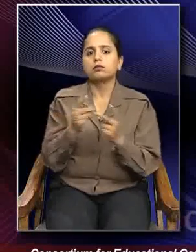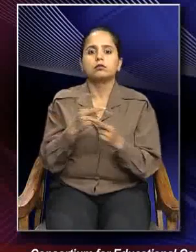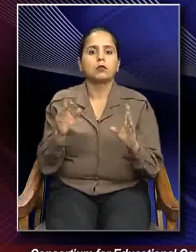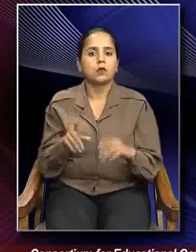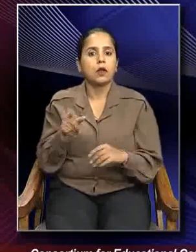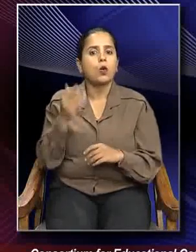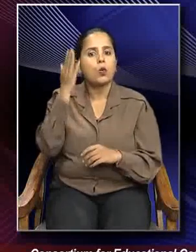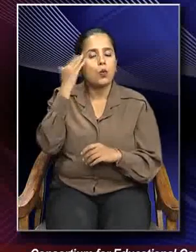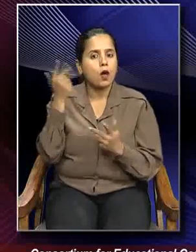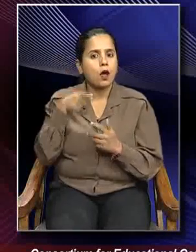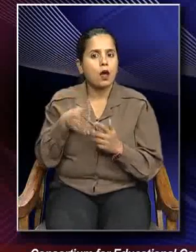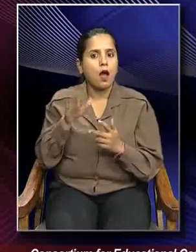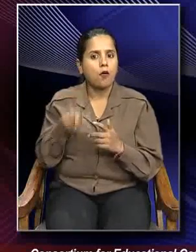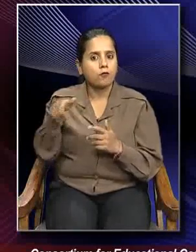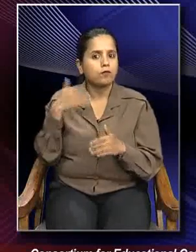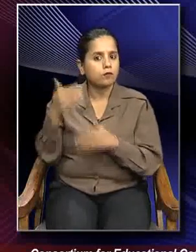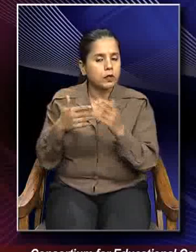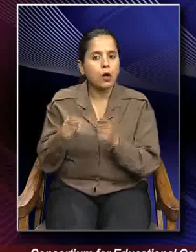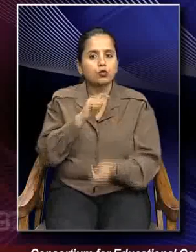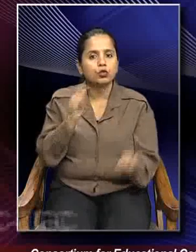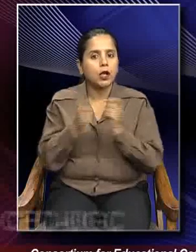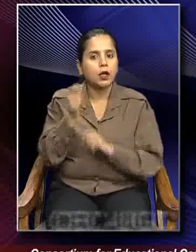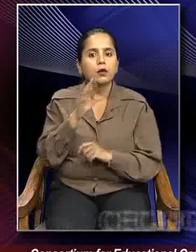are undergoing a change.